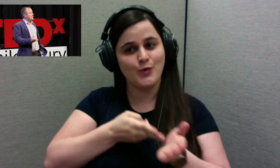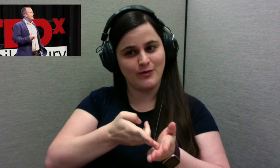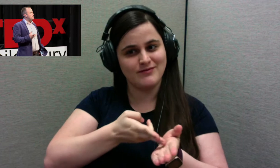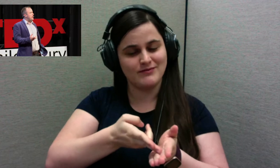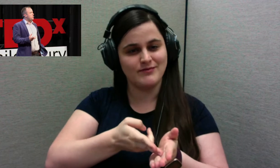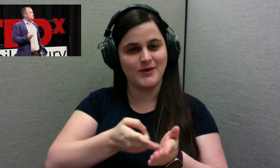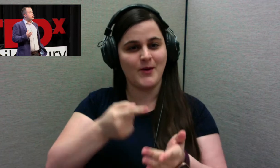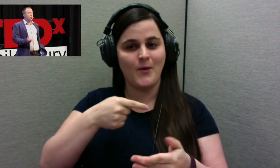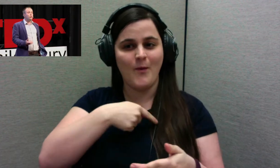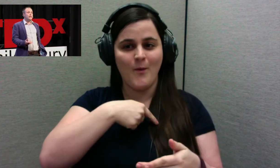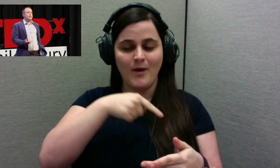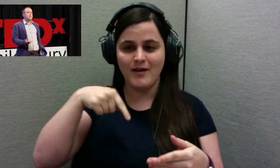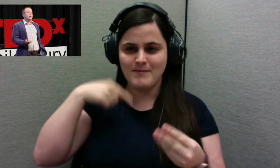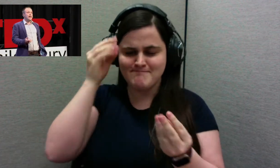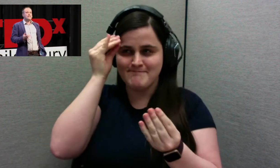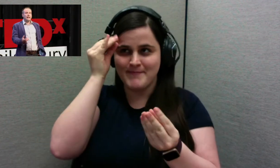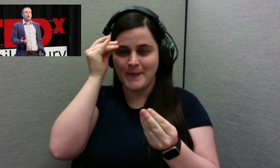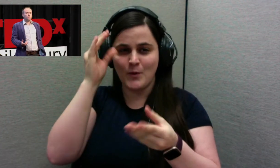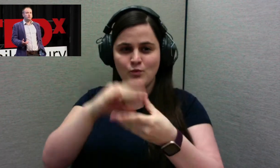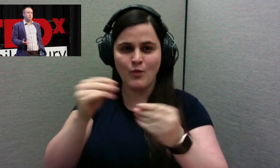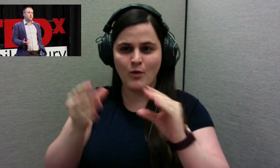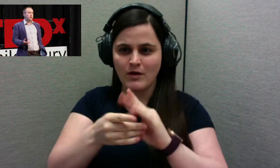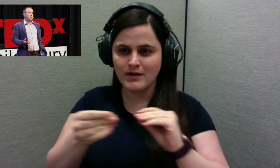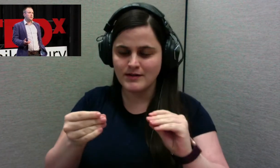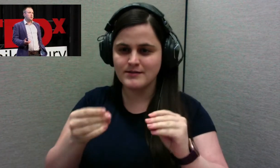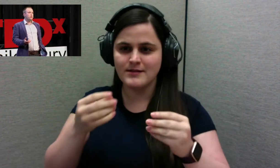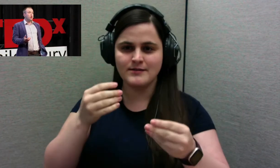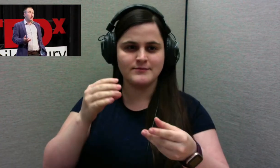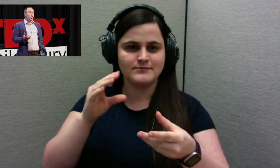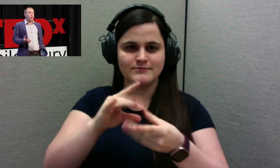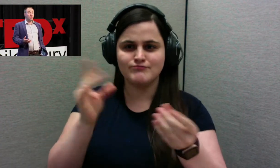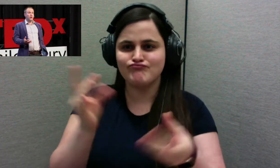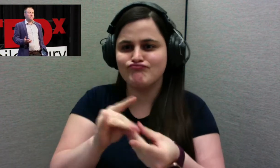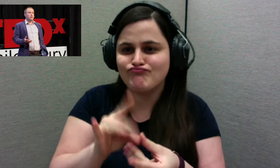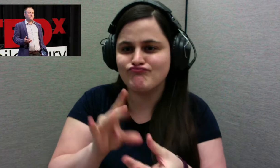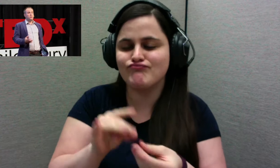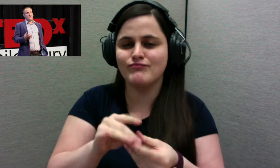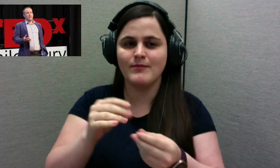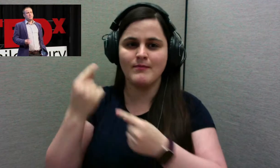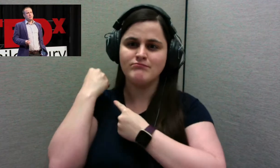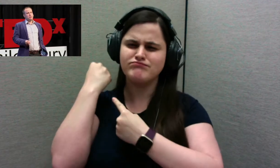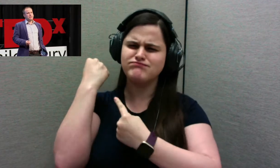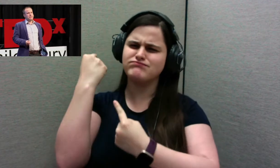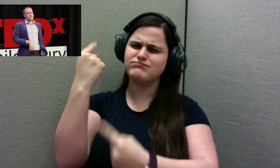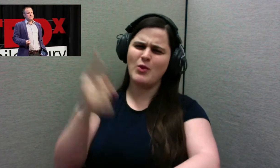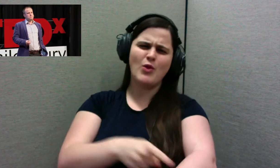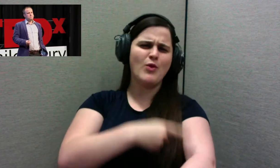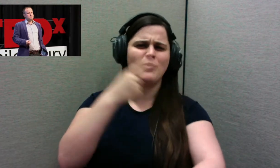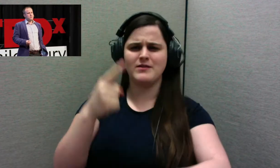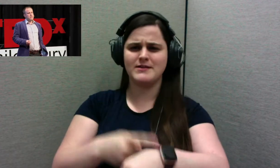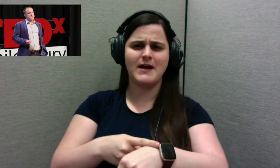been thinking about stories and telling stories to each other for a lot longer than we've been thinking about